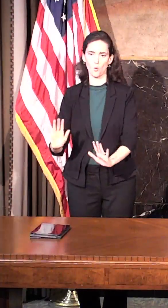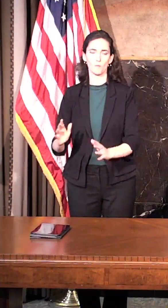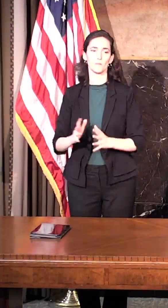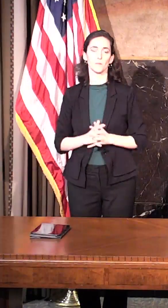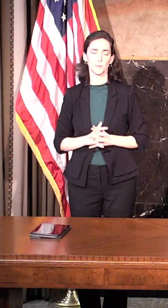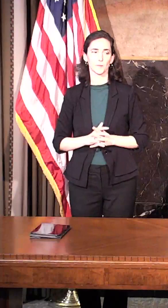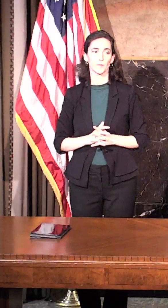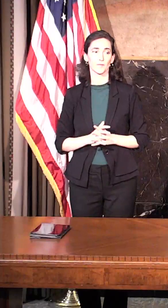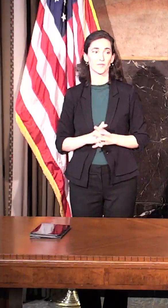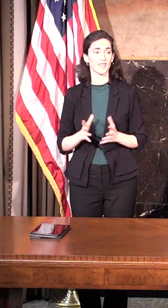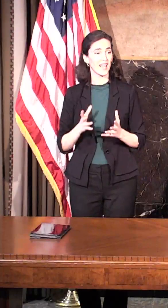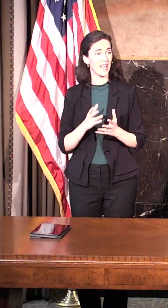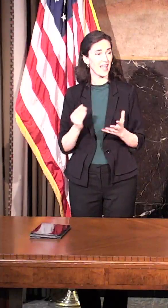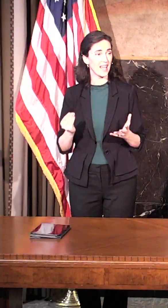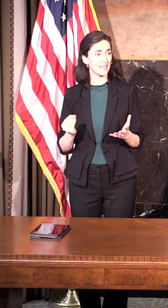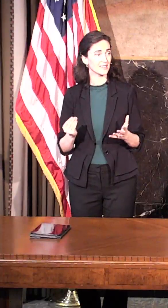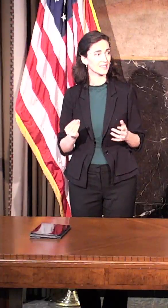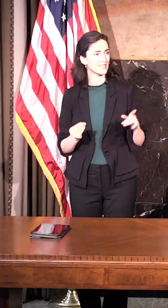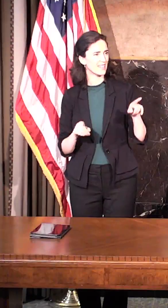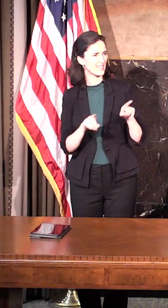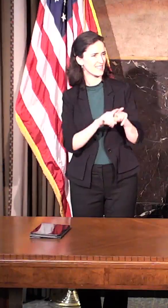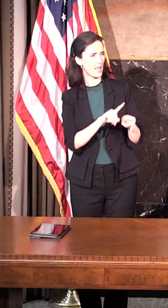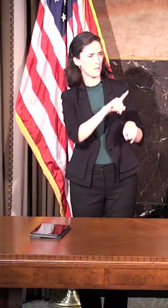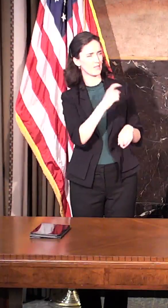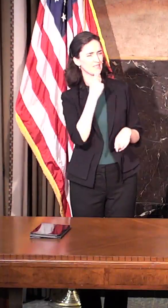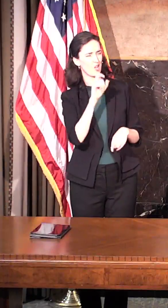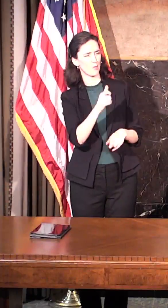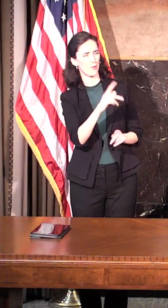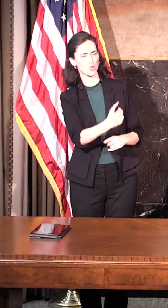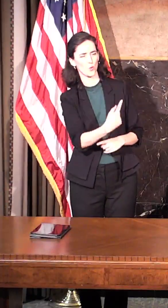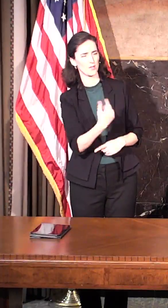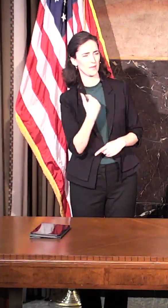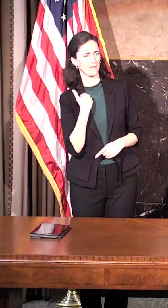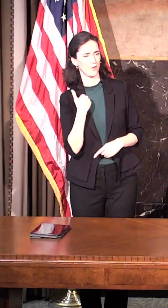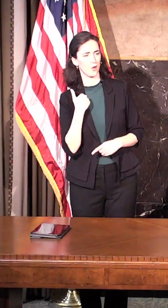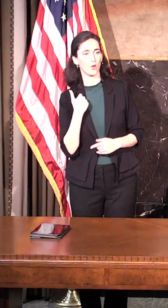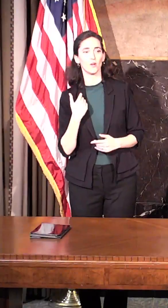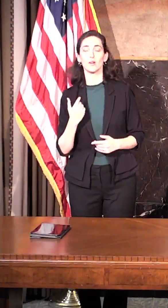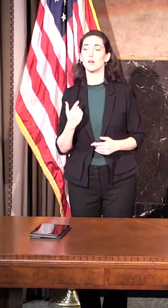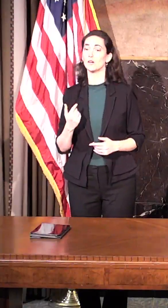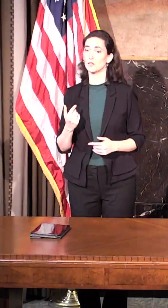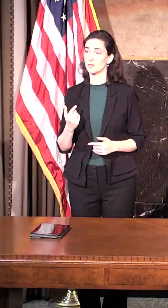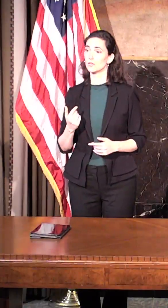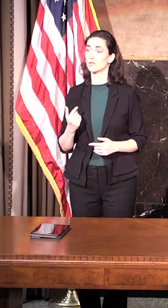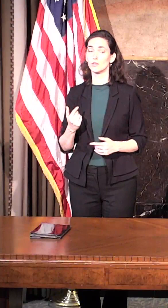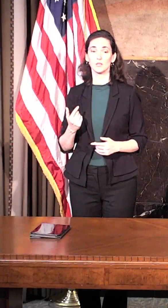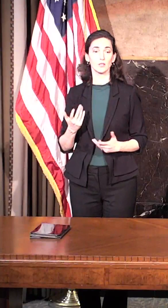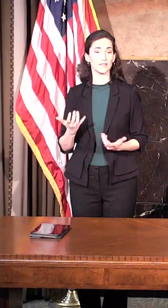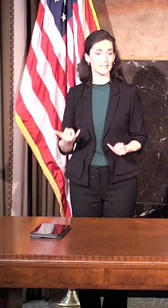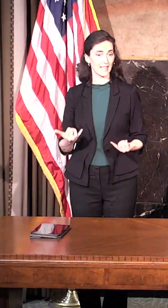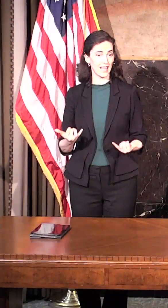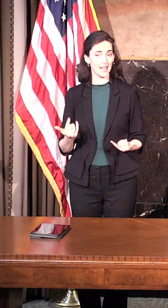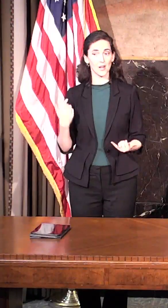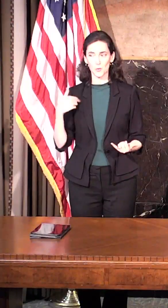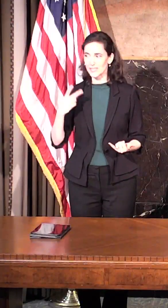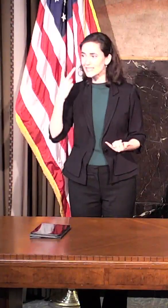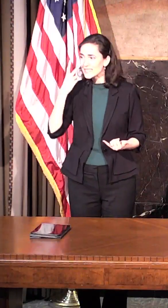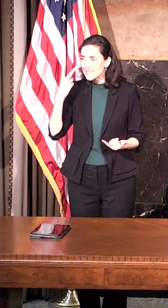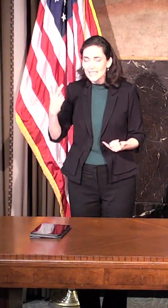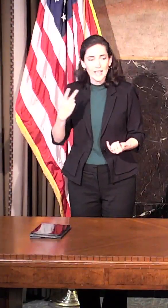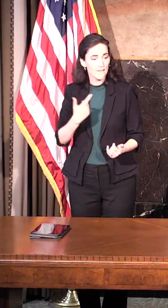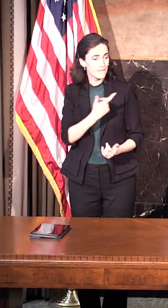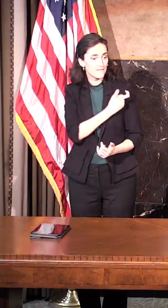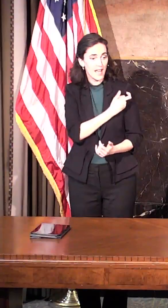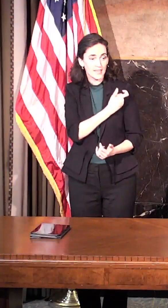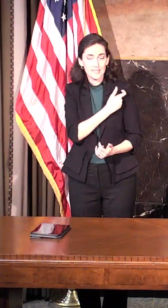And quite frankly, and I think this gets back to a question that was earlier, I think there are the earliest signs now that the vaccinations